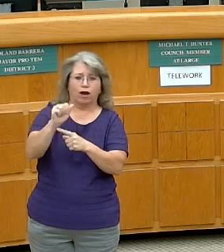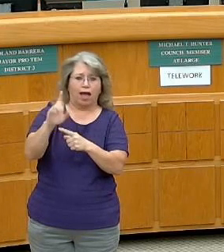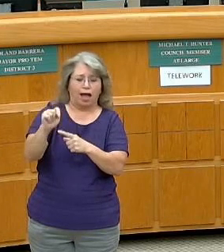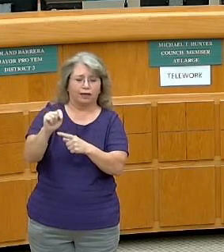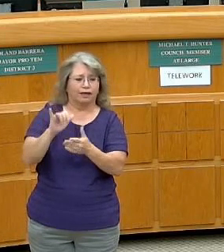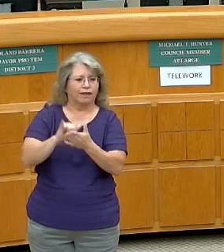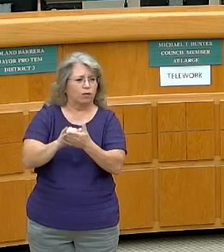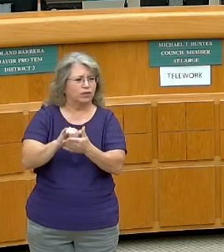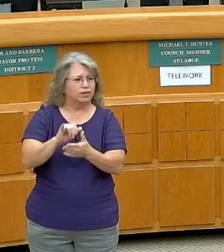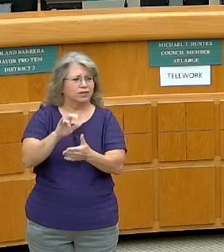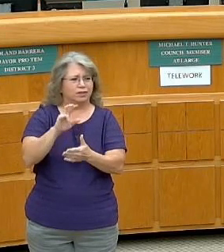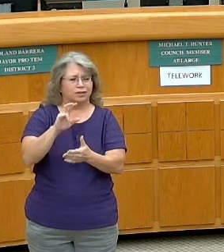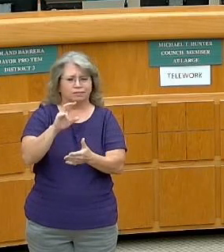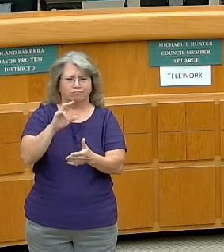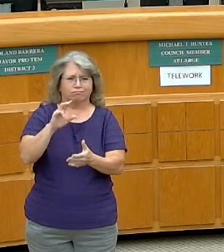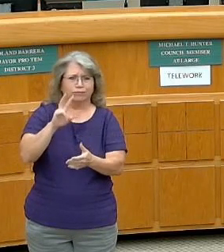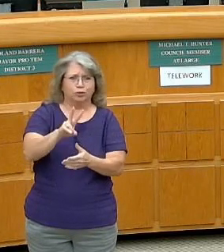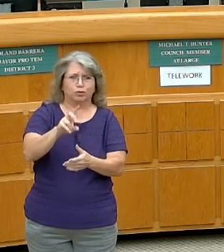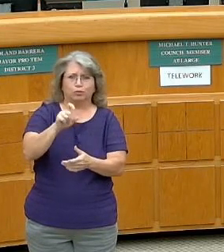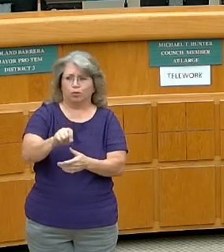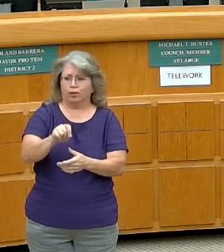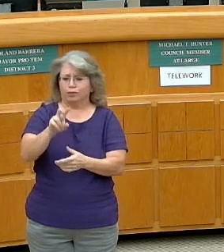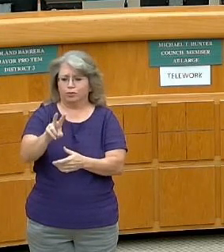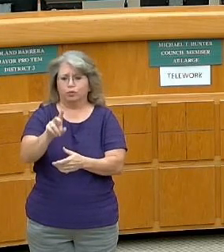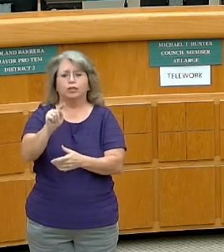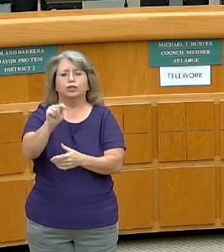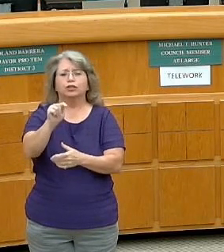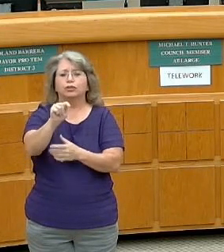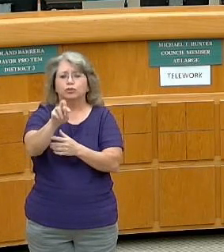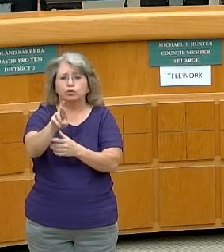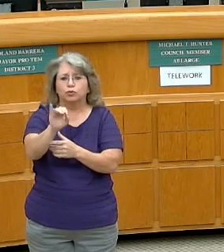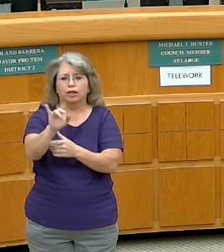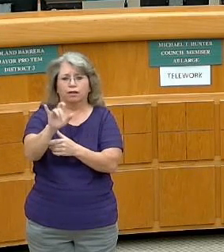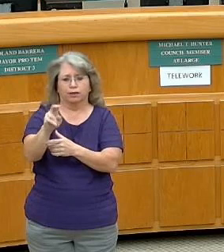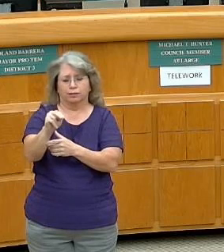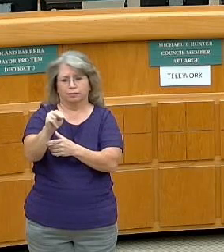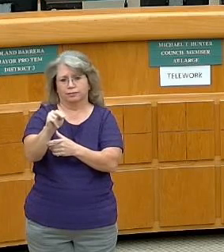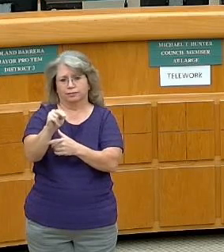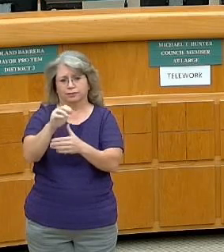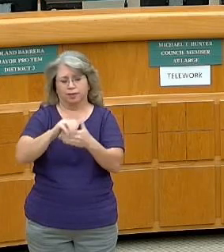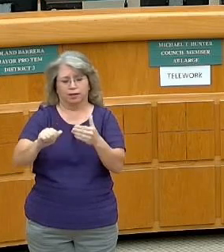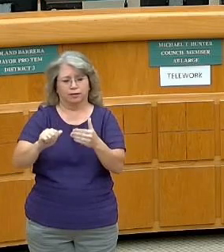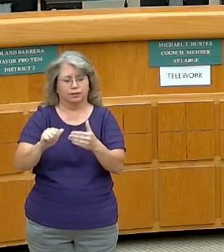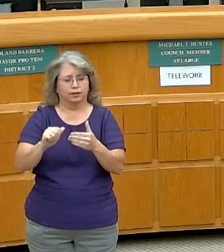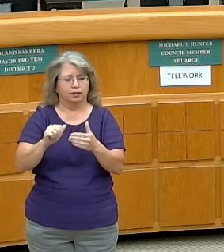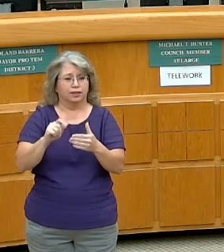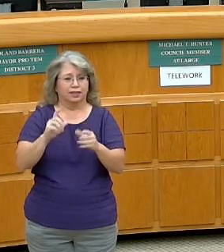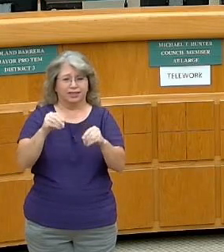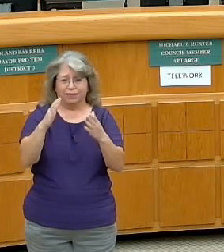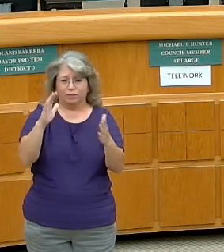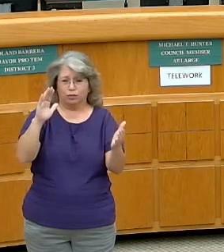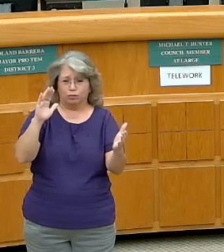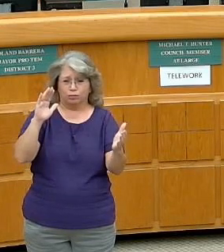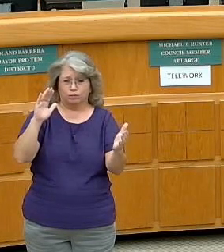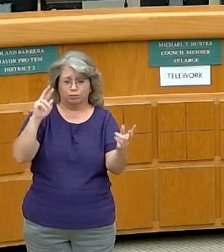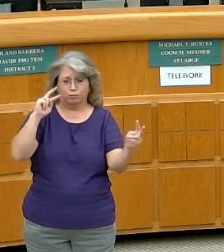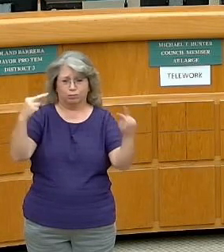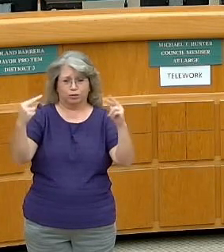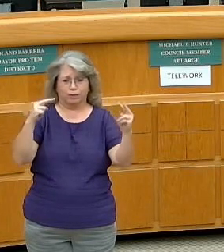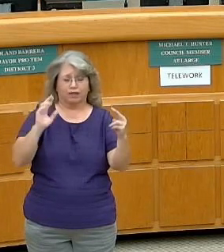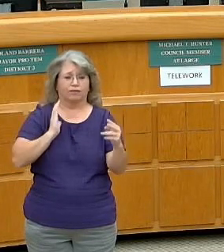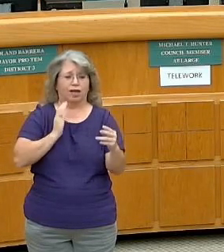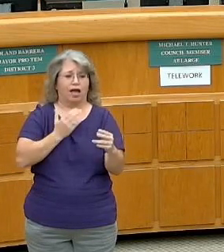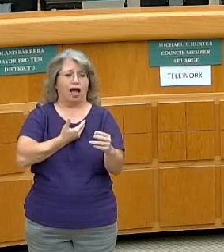but to put it in perspective, our GDP, about 1 month of our GDP roughly is about $2